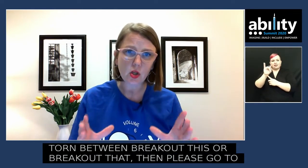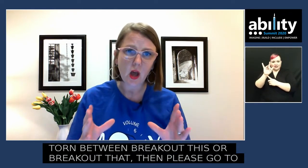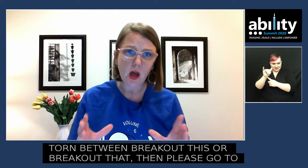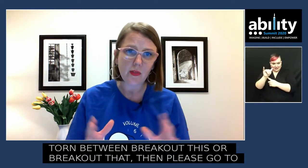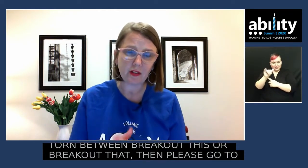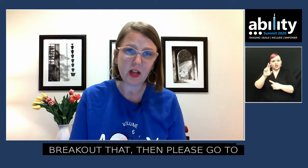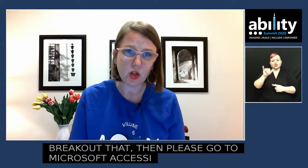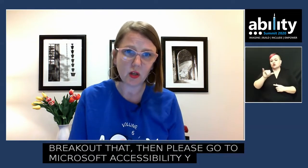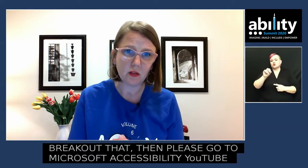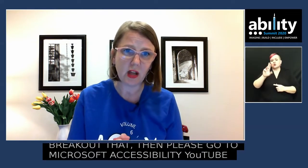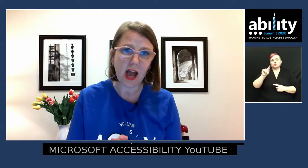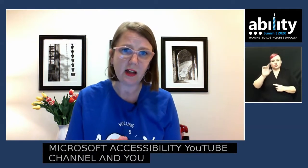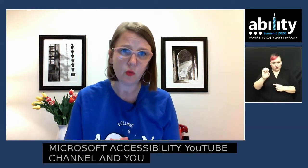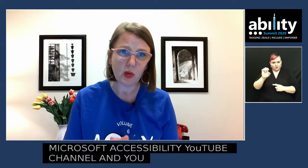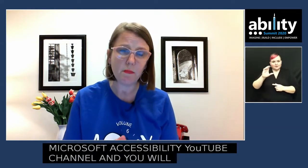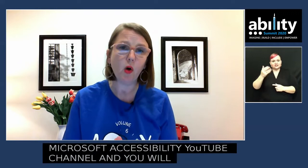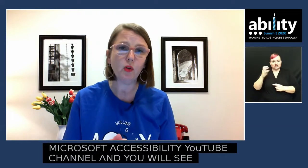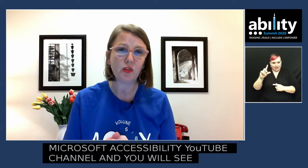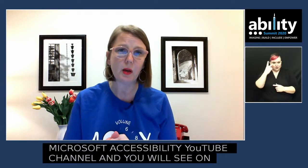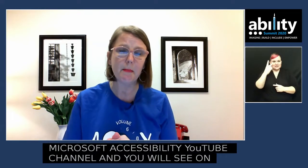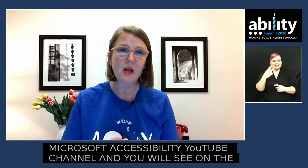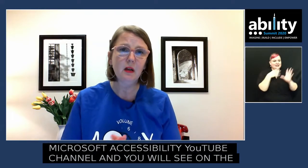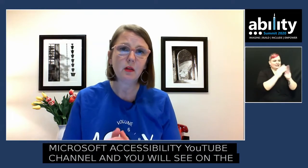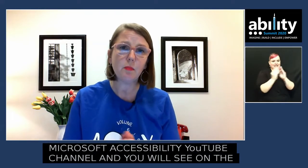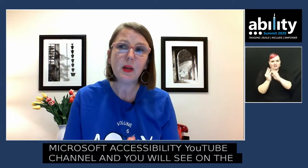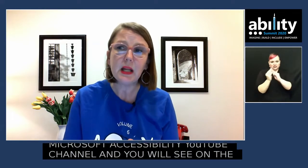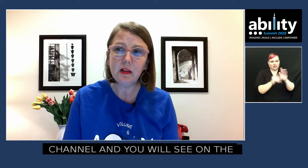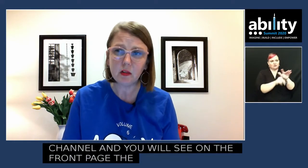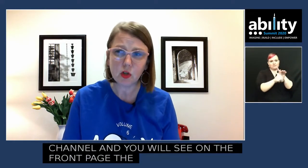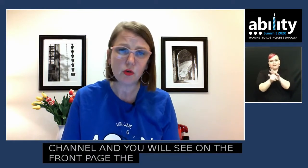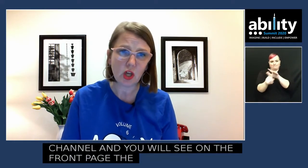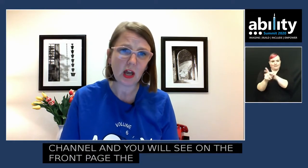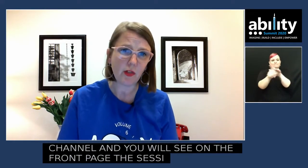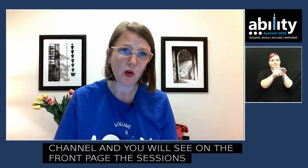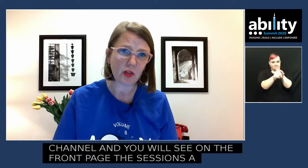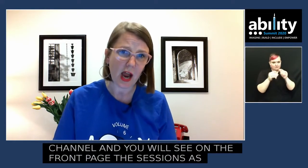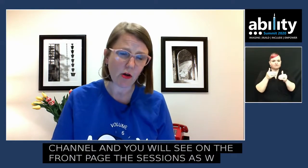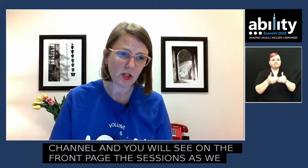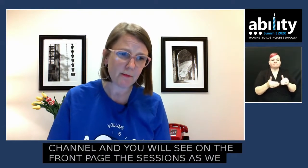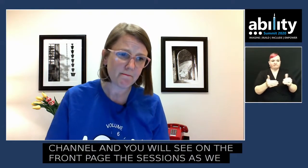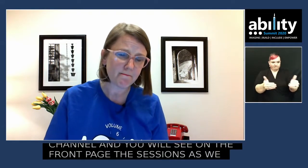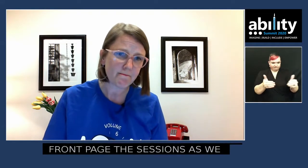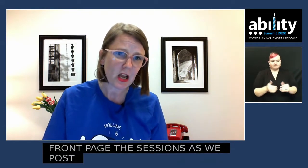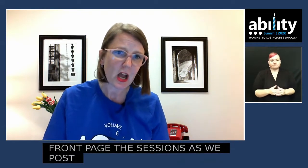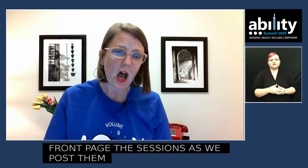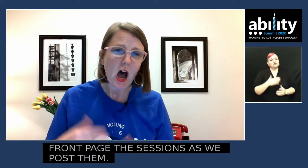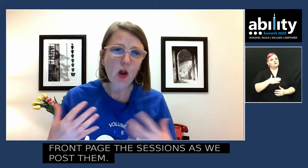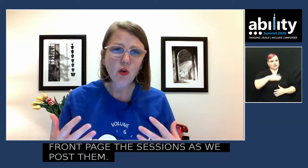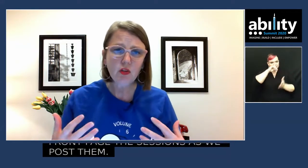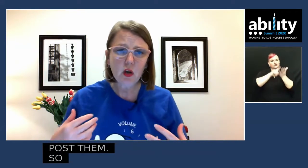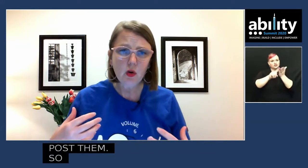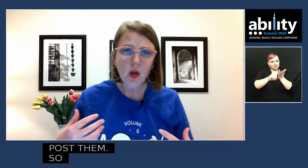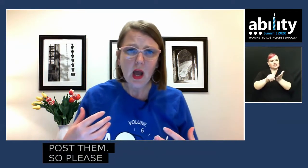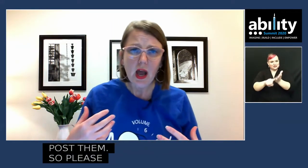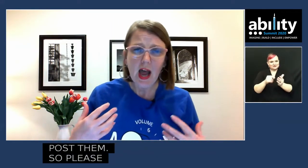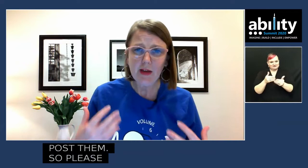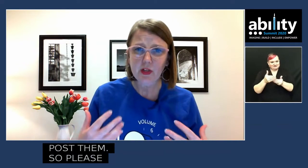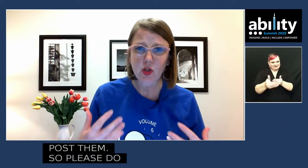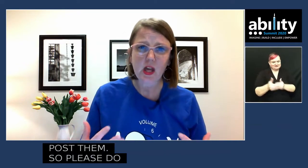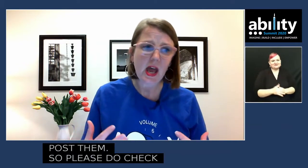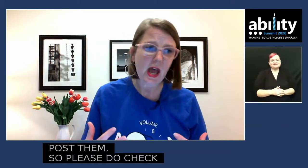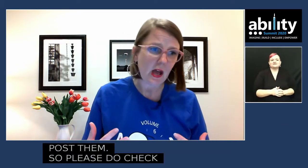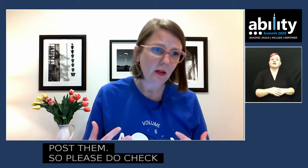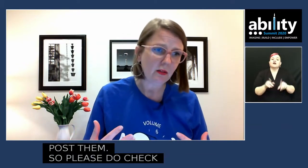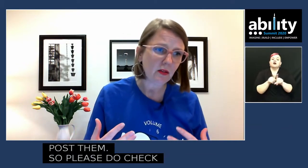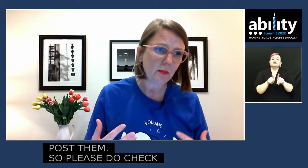front page the sessions as we post them. So please do check those out. I also